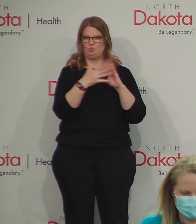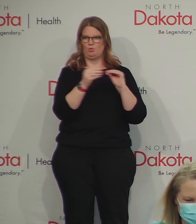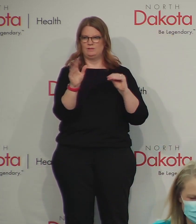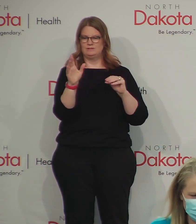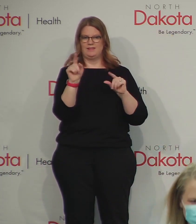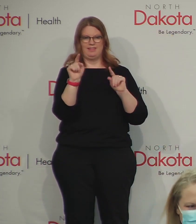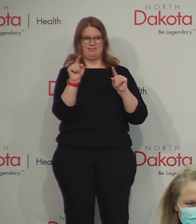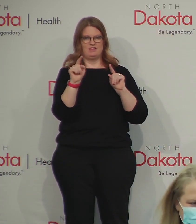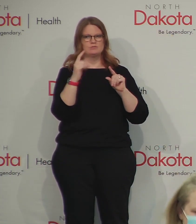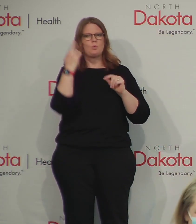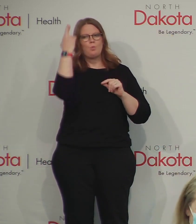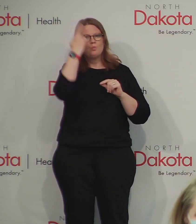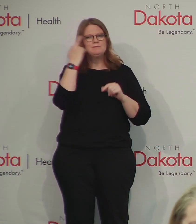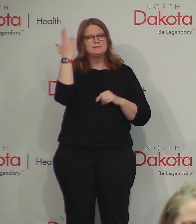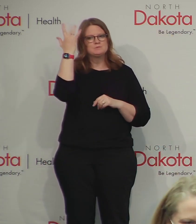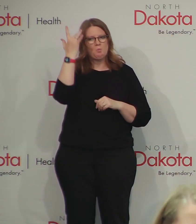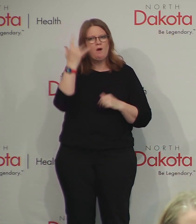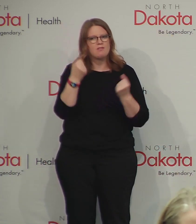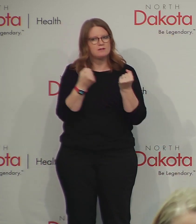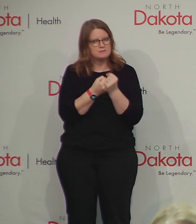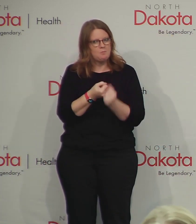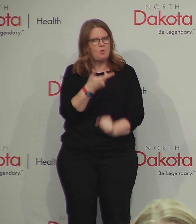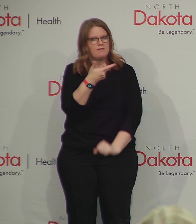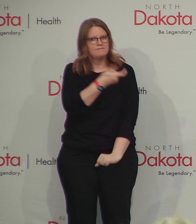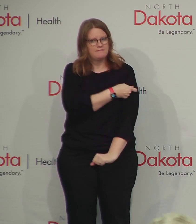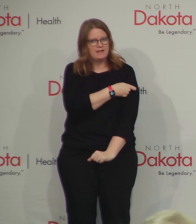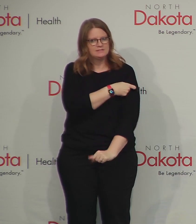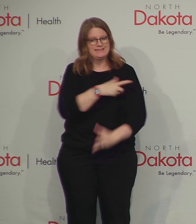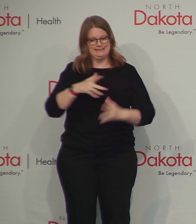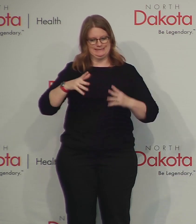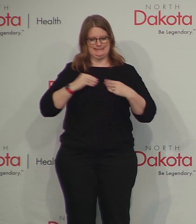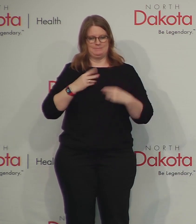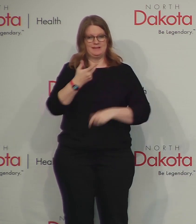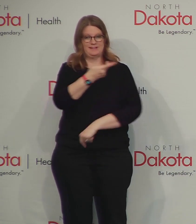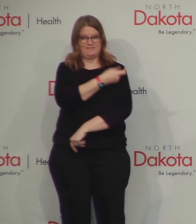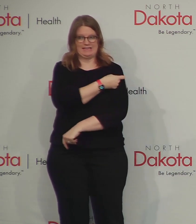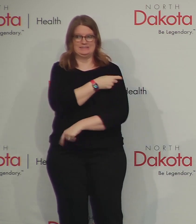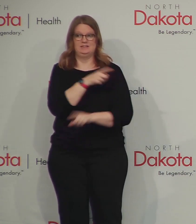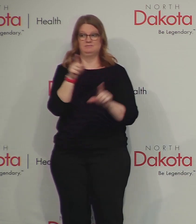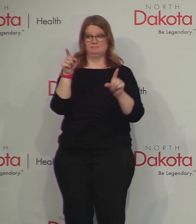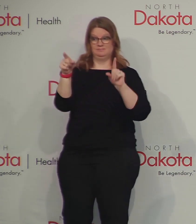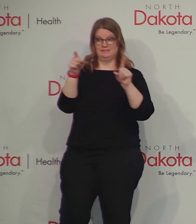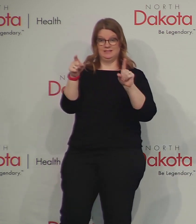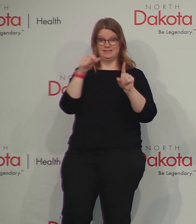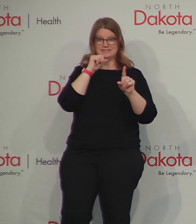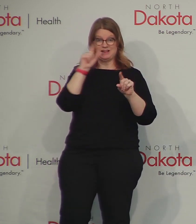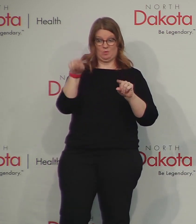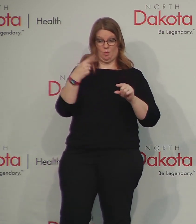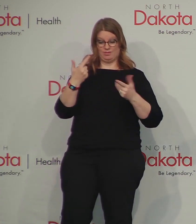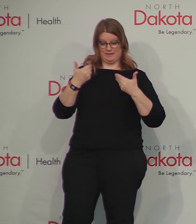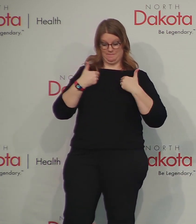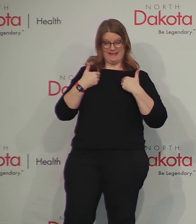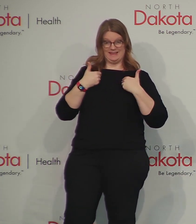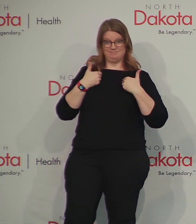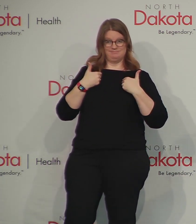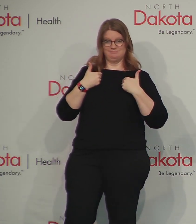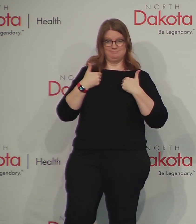the why behind why they're getting the vaccine. As you heard from both of them, it's not just about themselves, it's